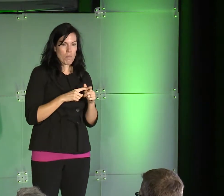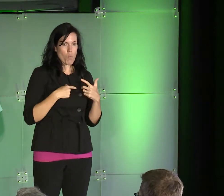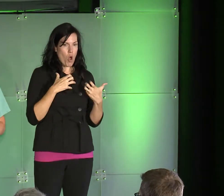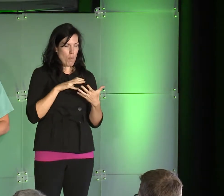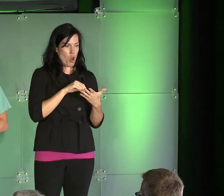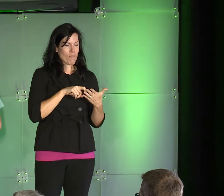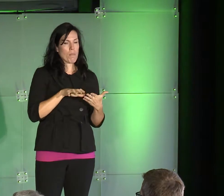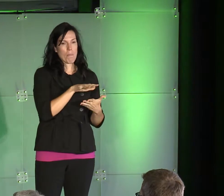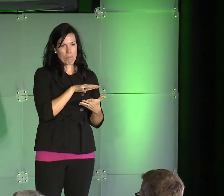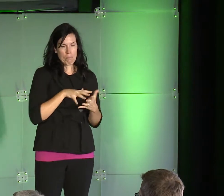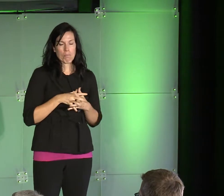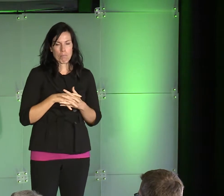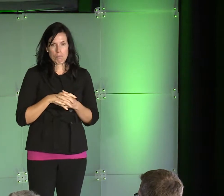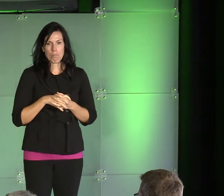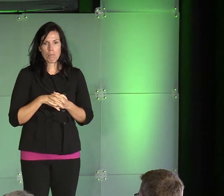from them.